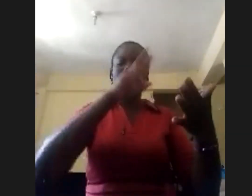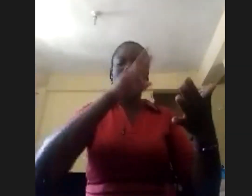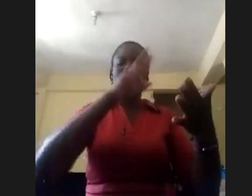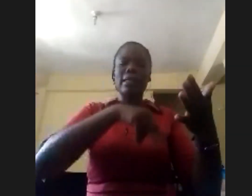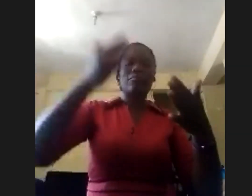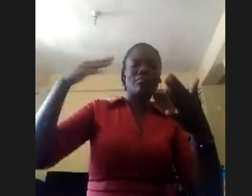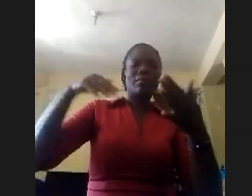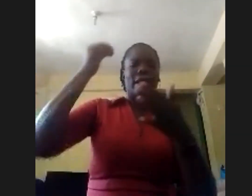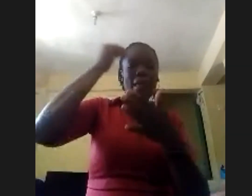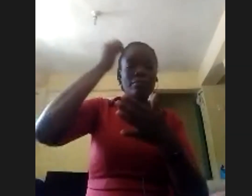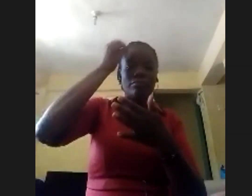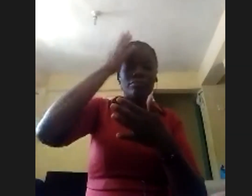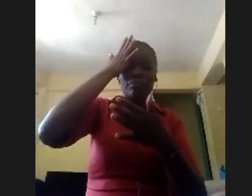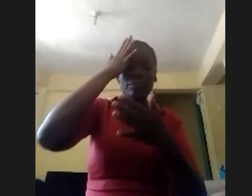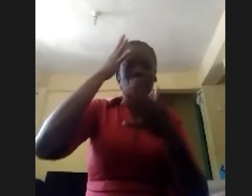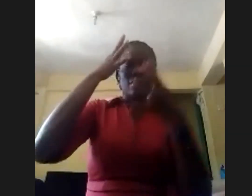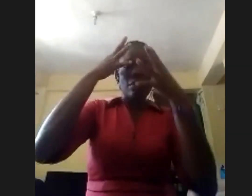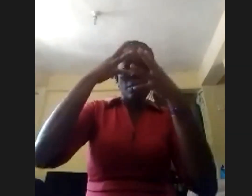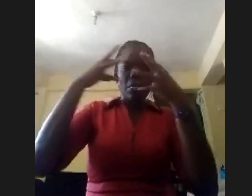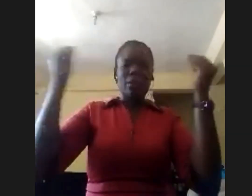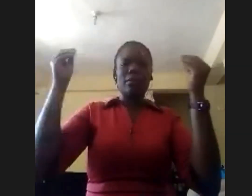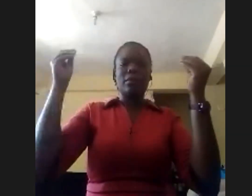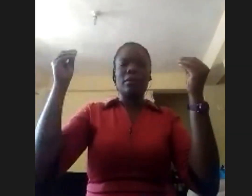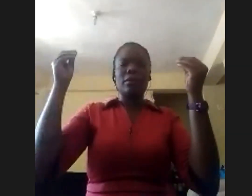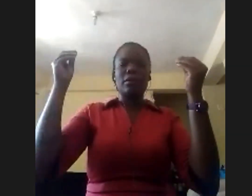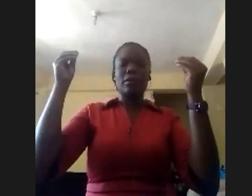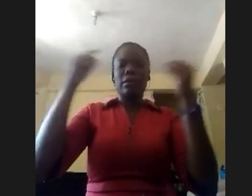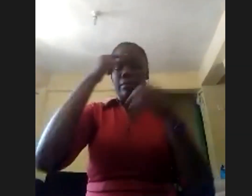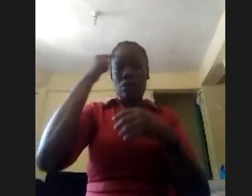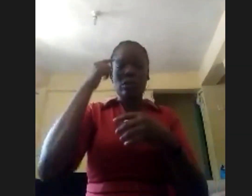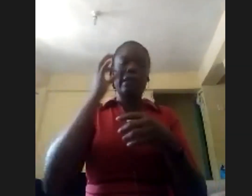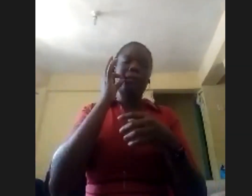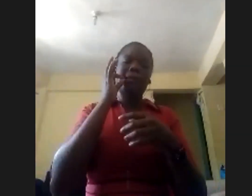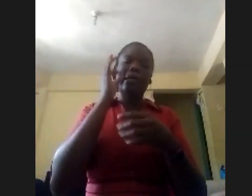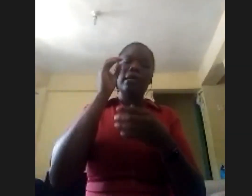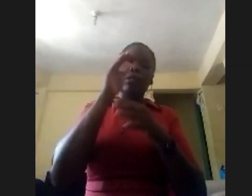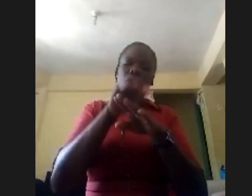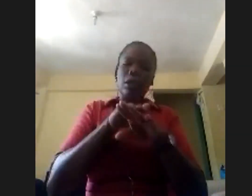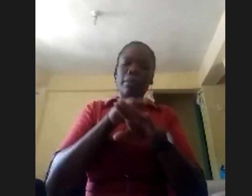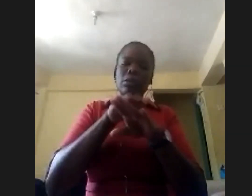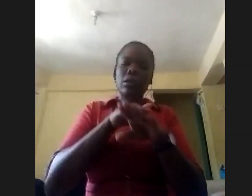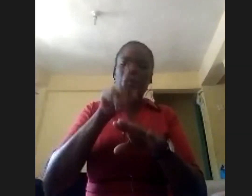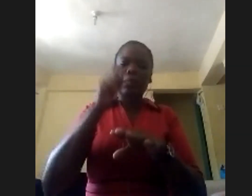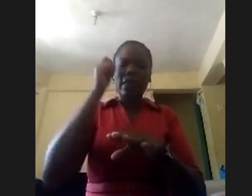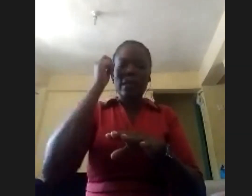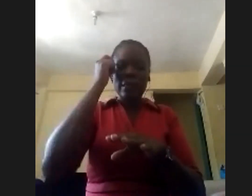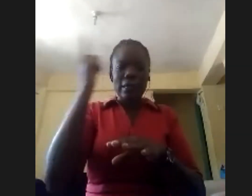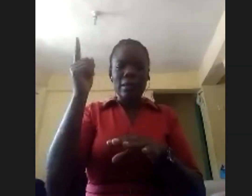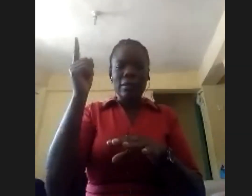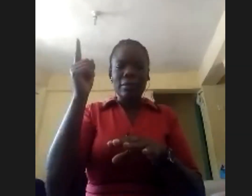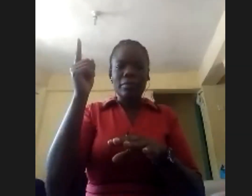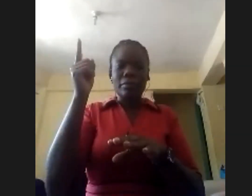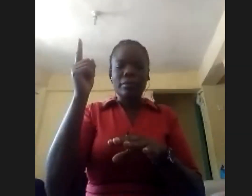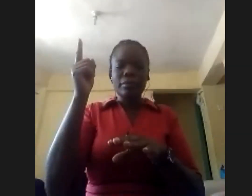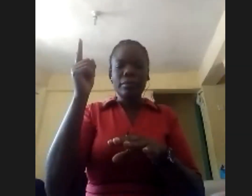all disappear. Mm, So slowly by slowly, just to understand that good, it may Mercy. seem benign. I would stop